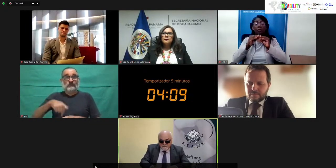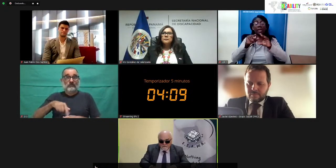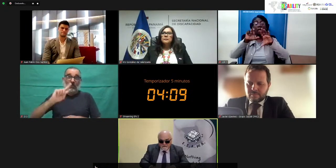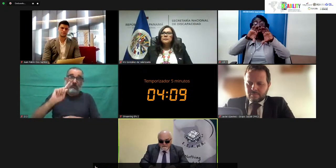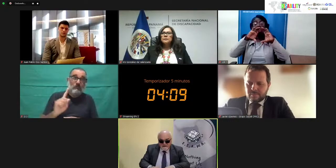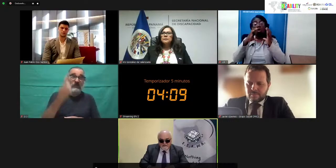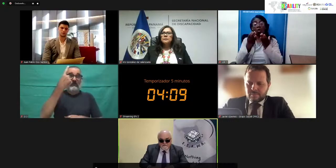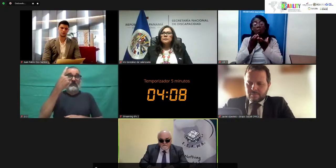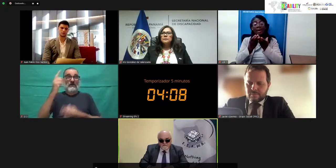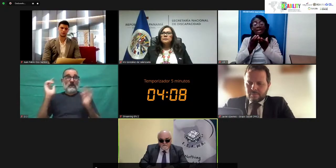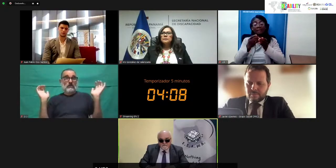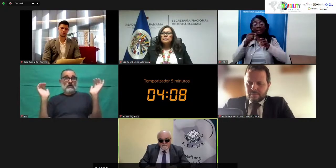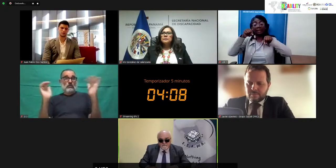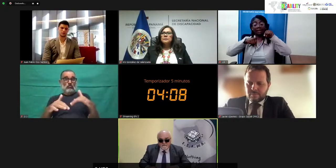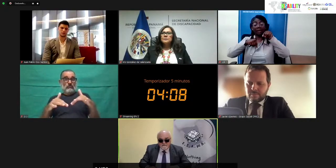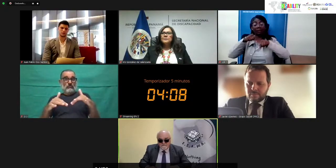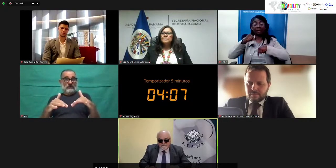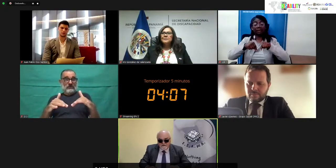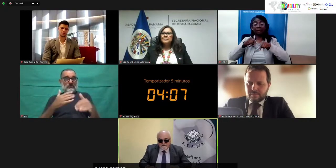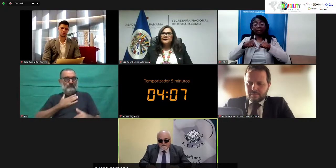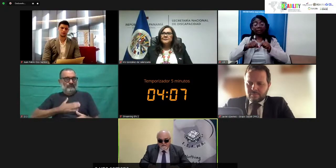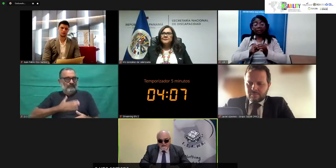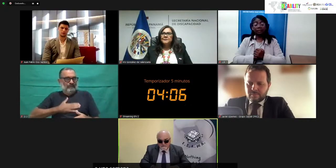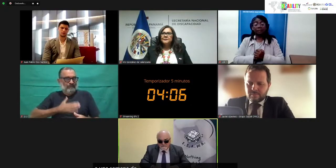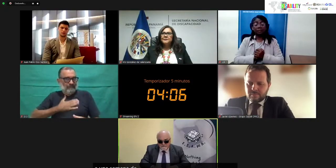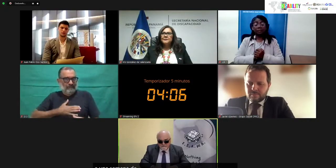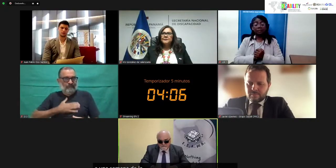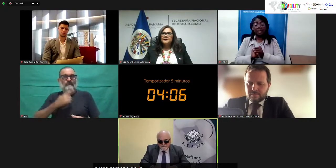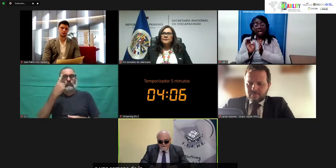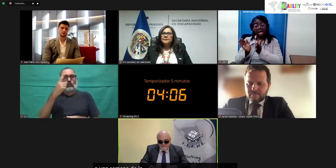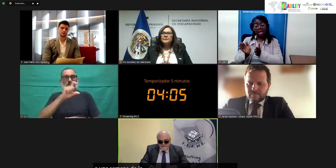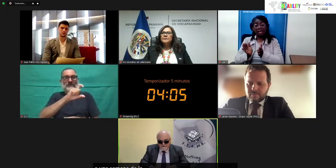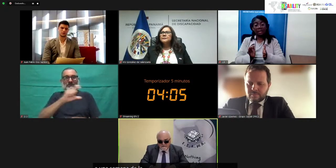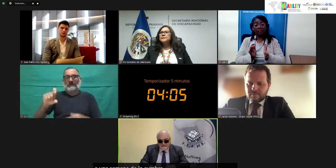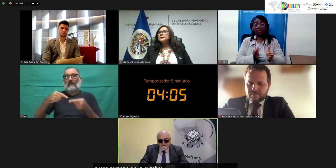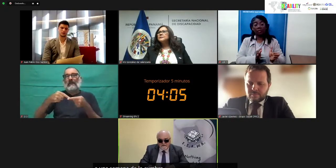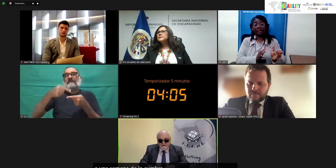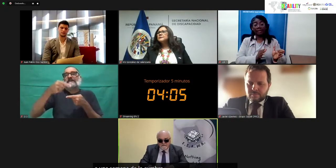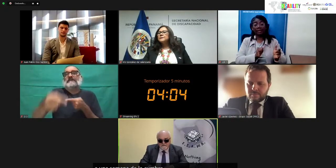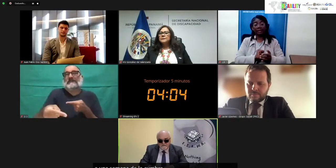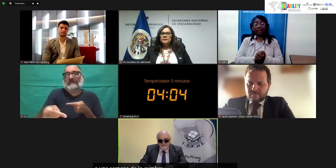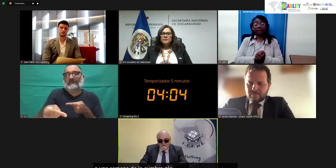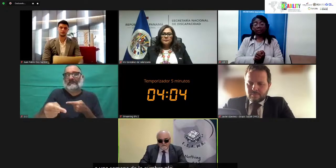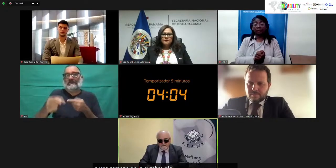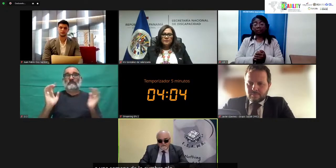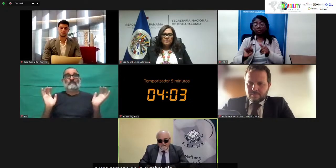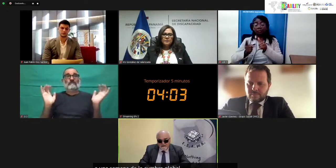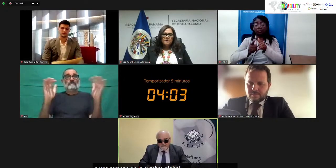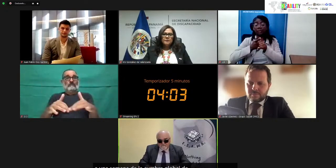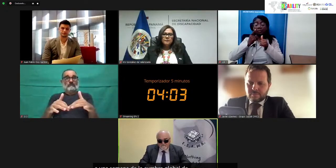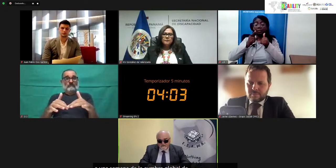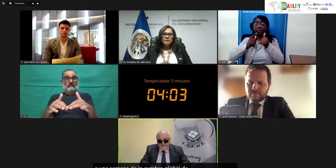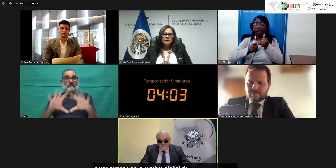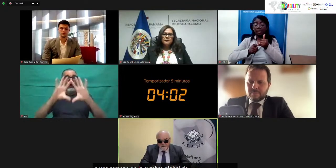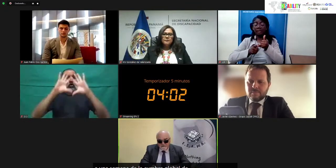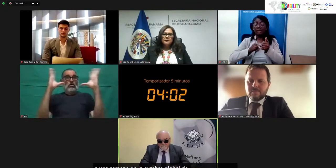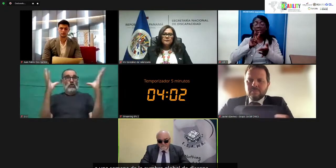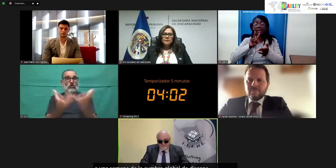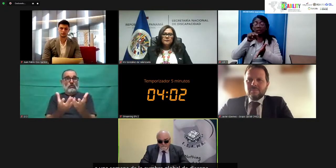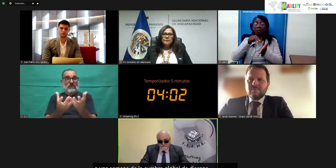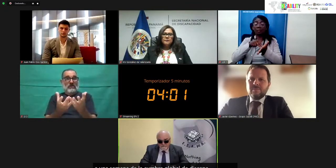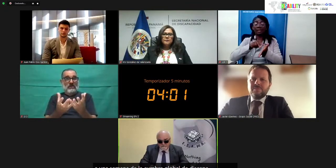having organized the first summit in 2018 i am very